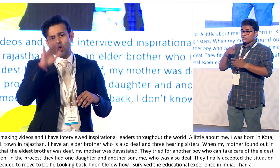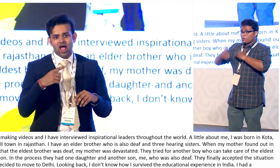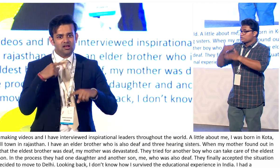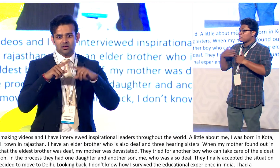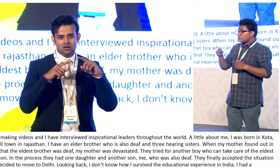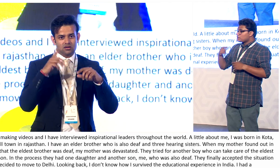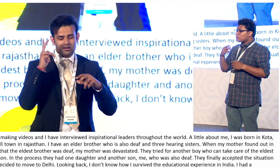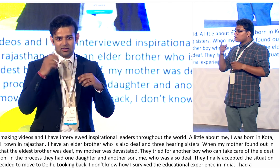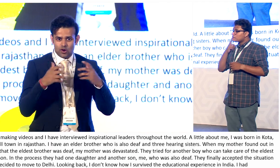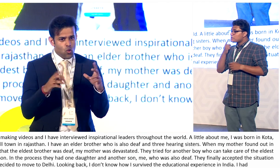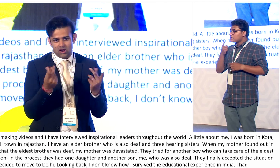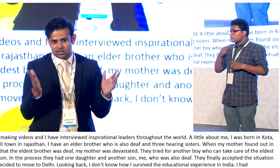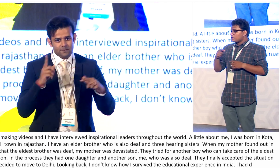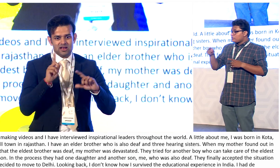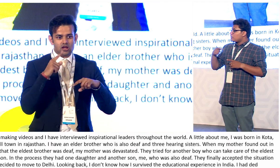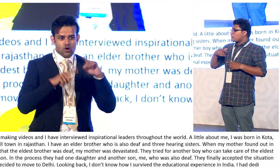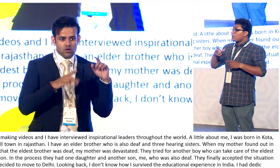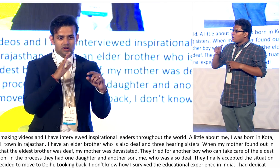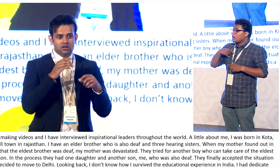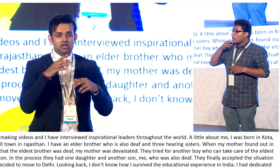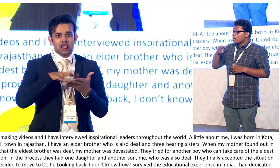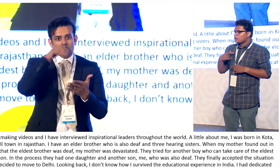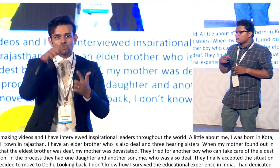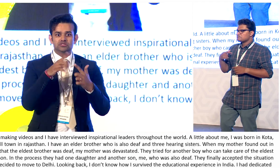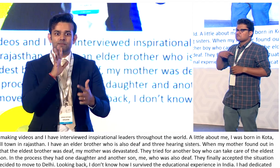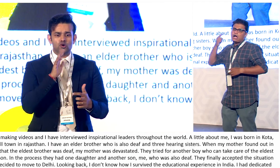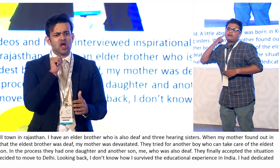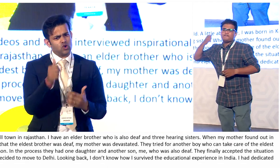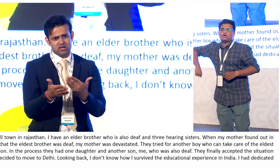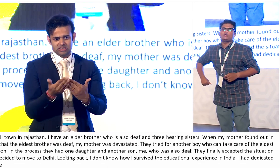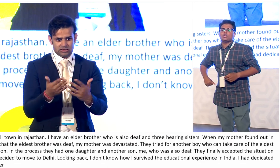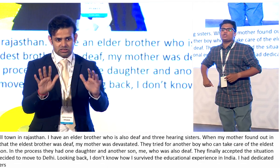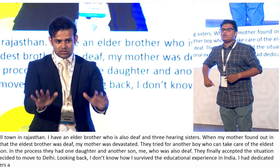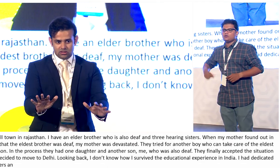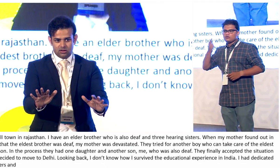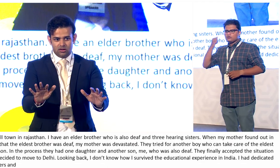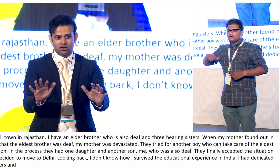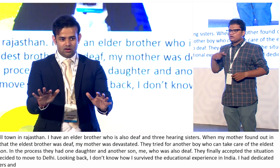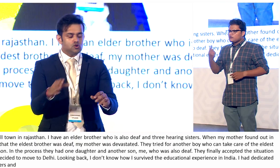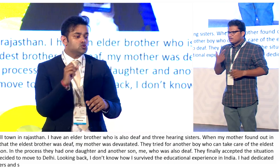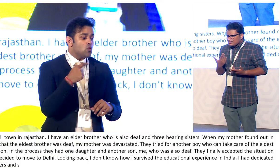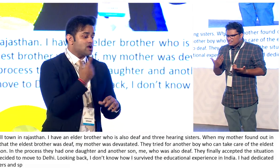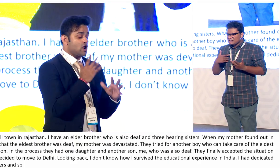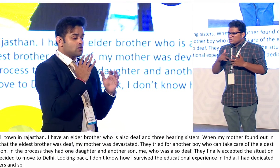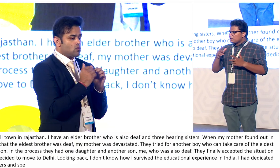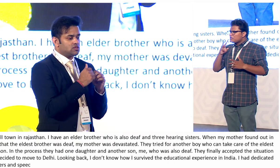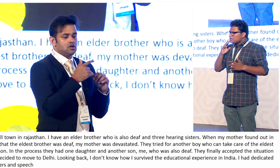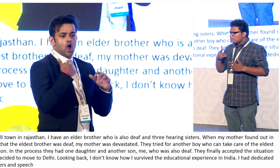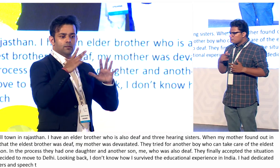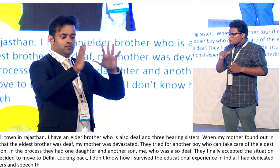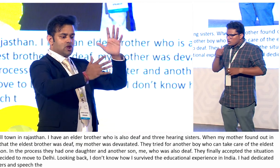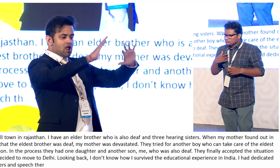therapist standing here, again, I can't hear. So learning to speak for someone who is deaf is not